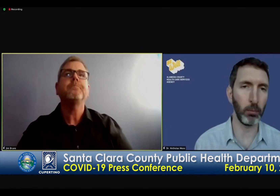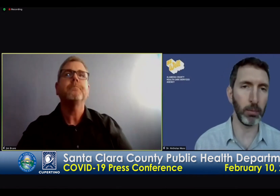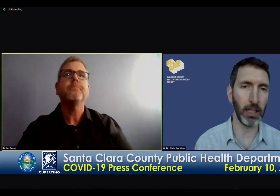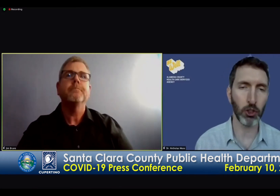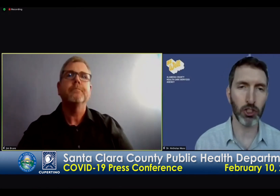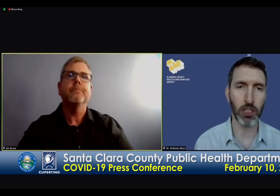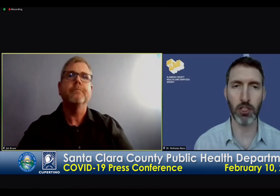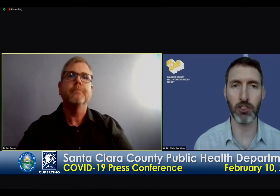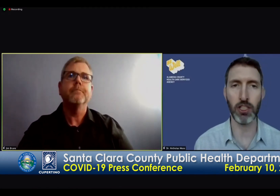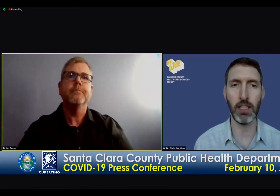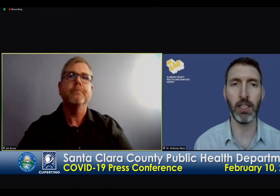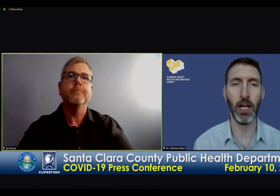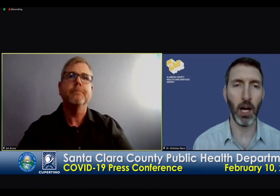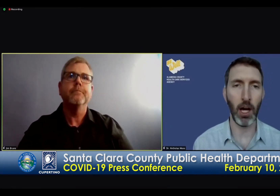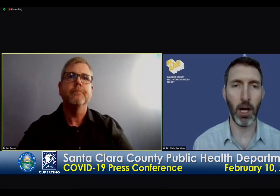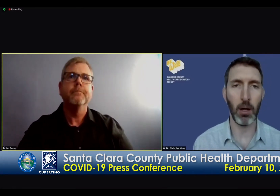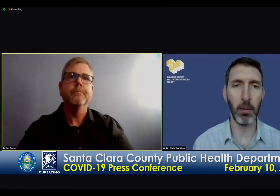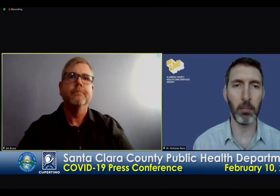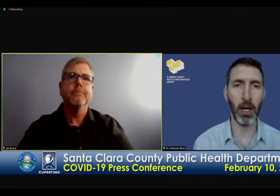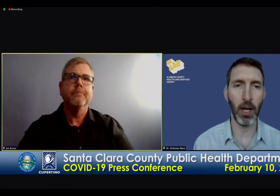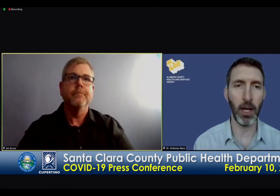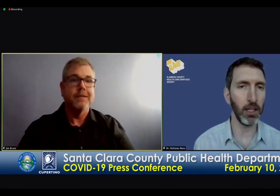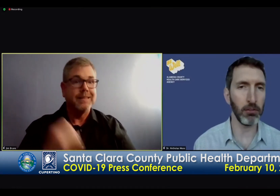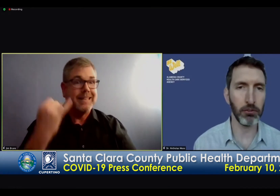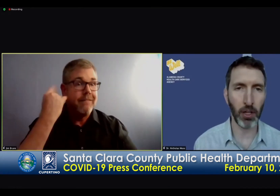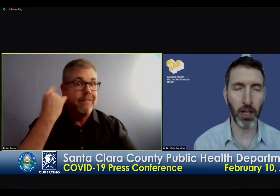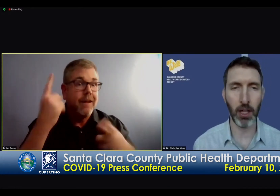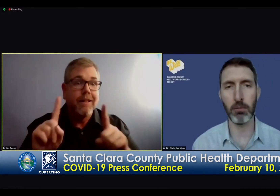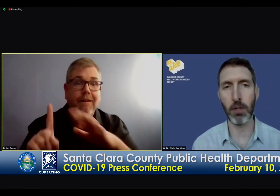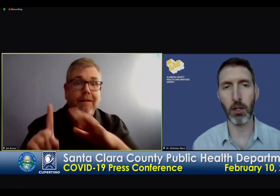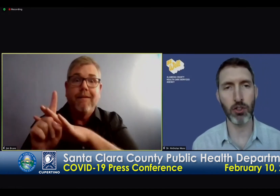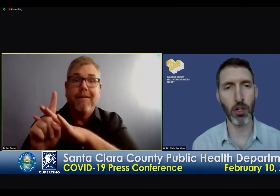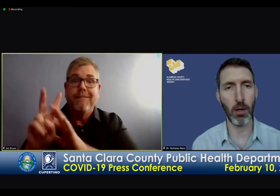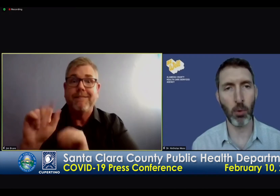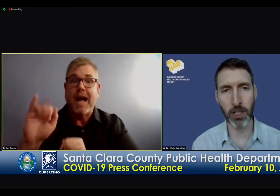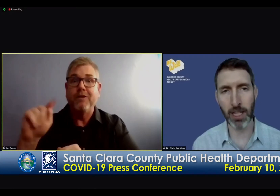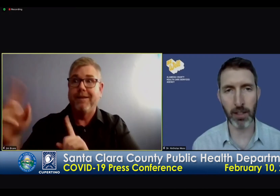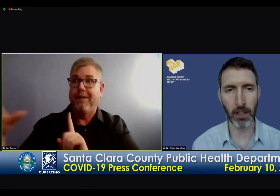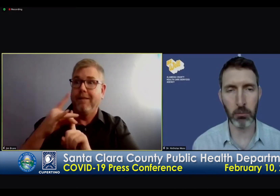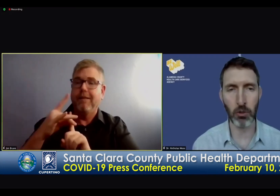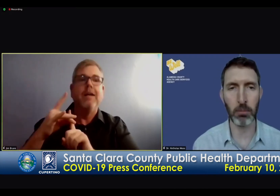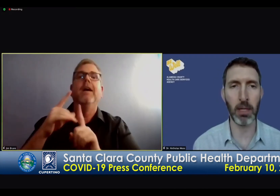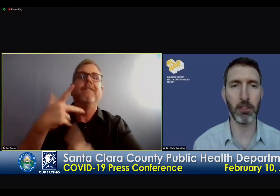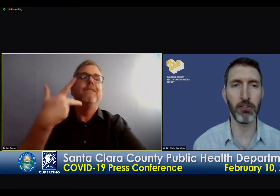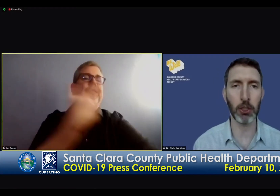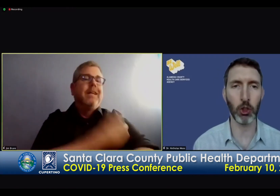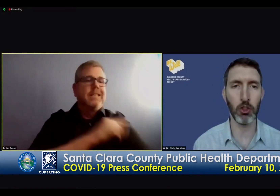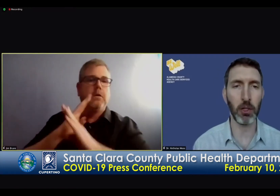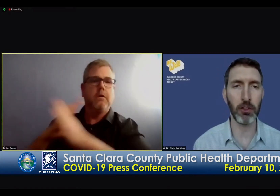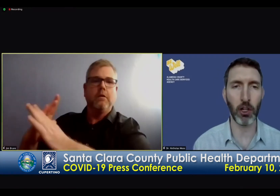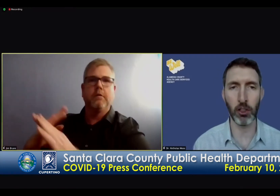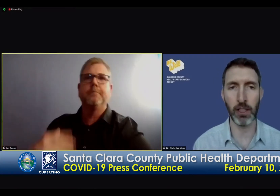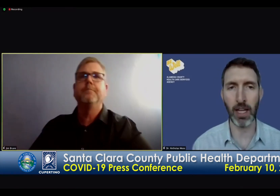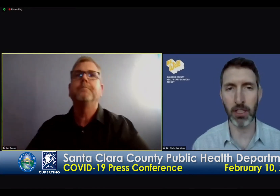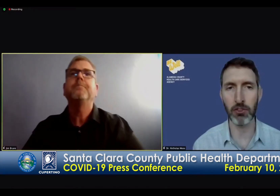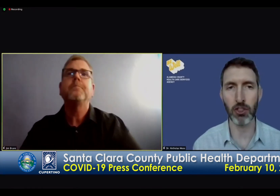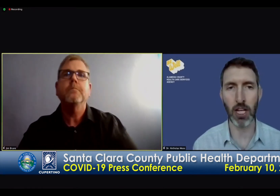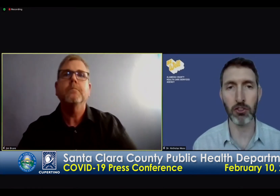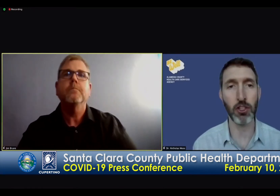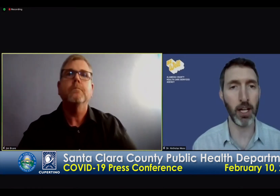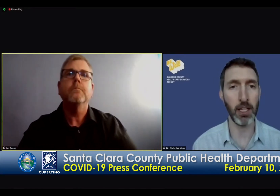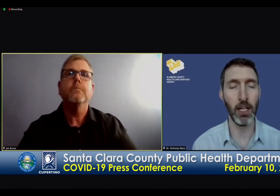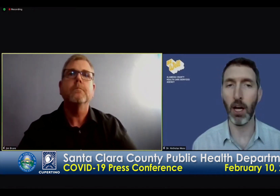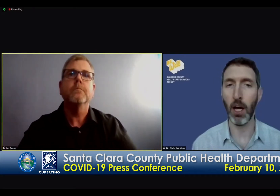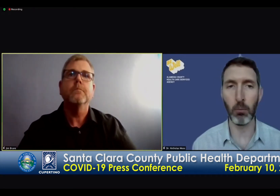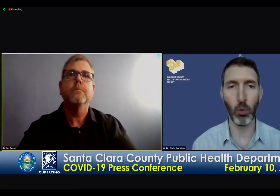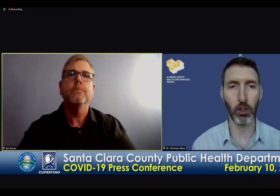We'll be interested to see if there's more data that comes from the manufacturers, but the early evidence suggests that